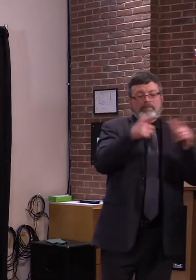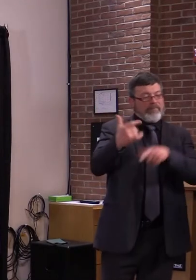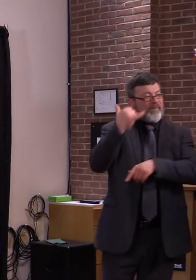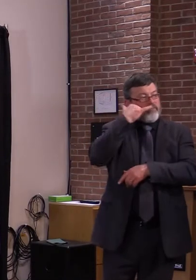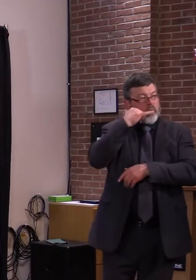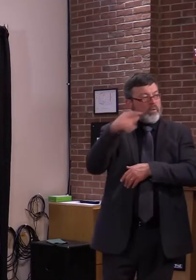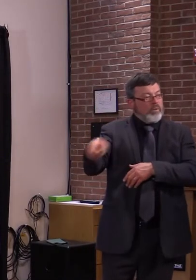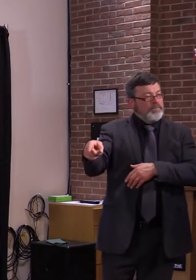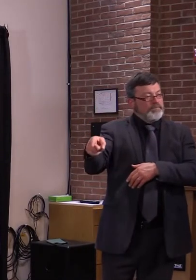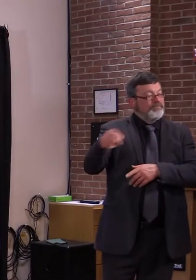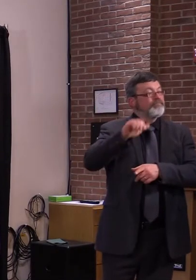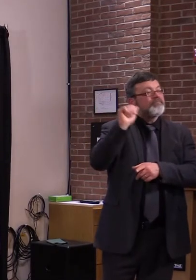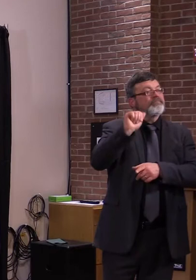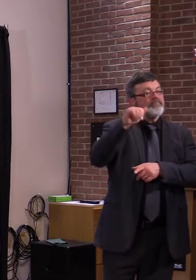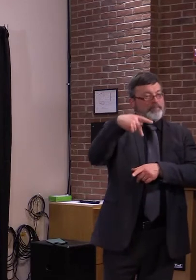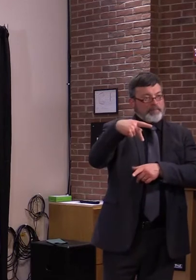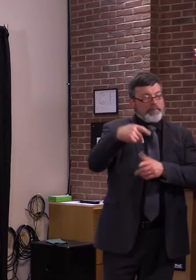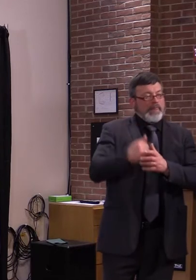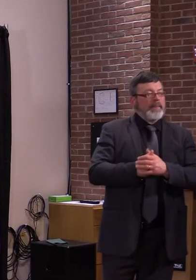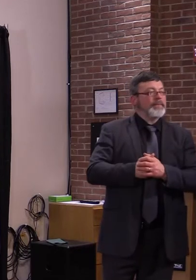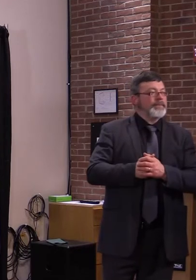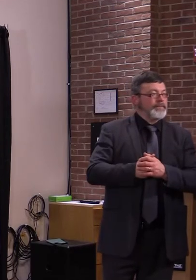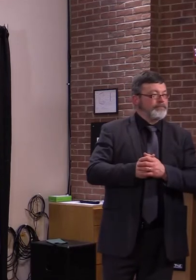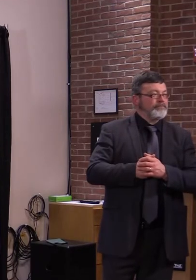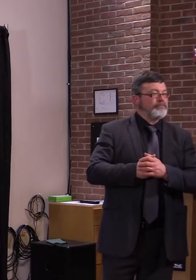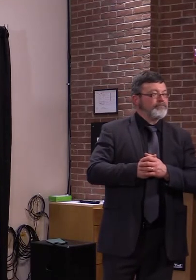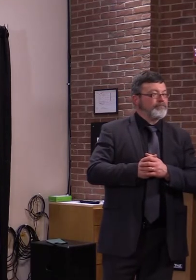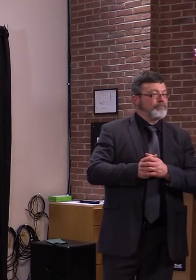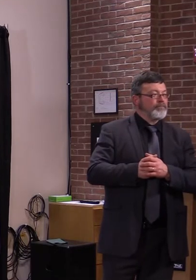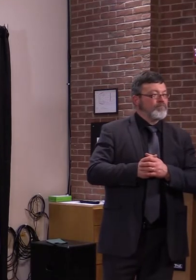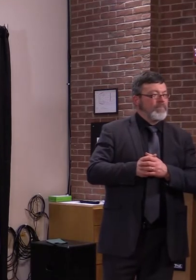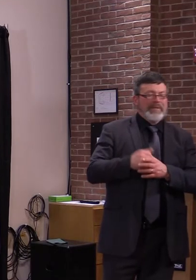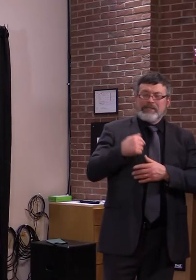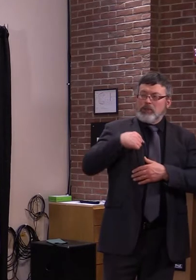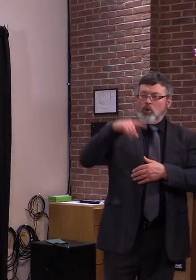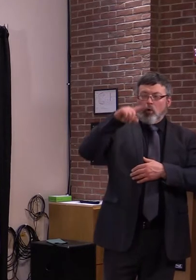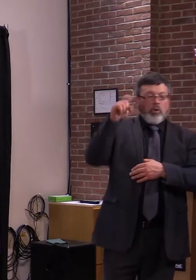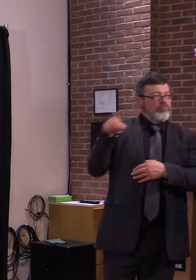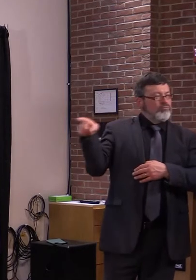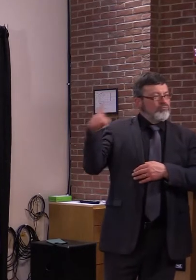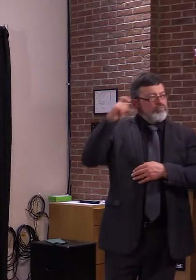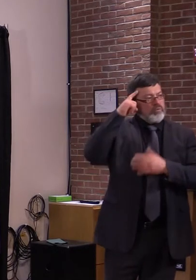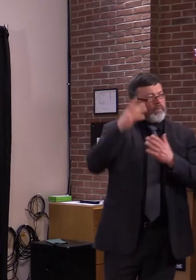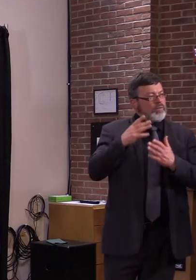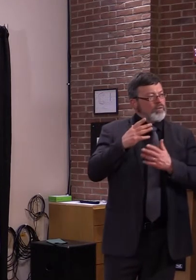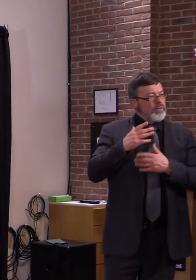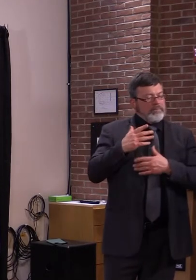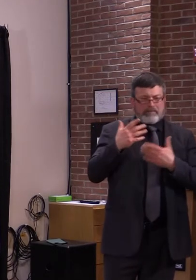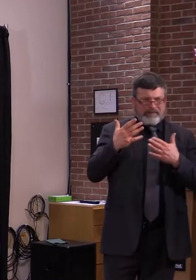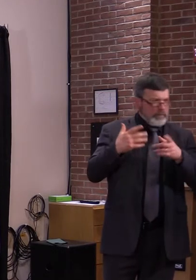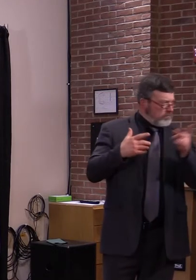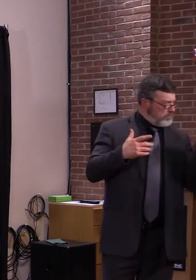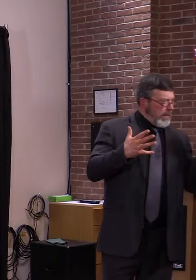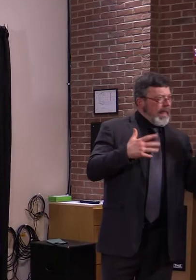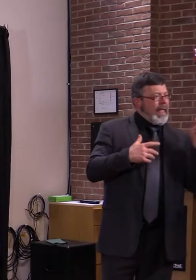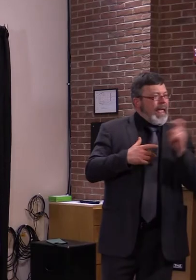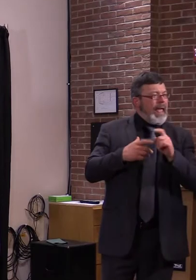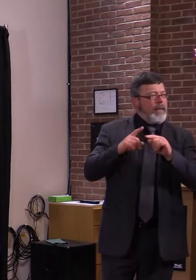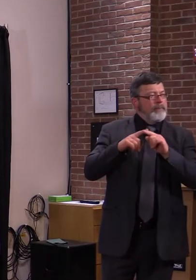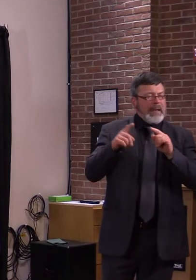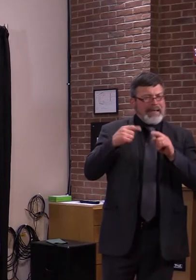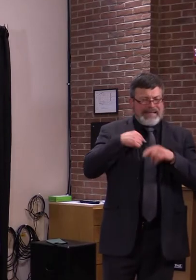Hi, everybody. Thank you, as always. Governor, I think you might have been asked this question, but I heard your answer but couldn't hear the